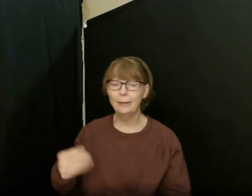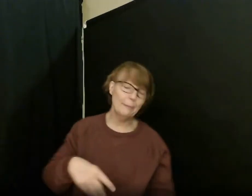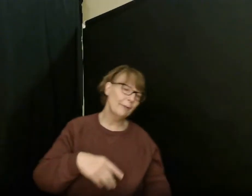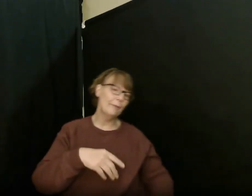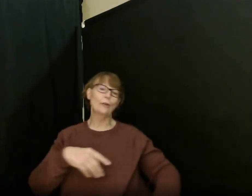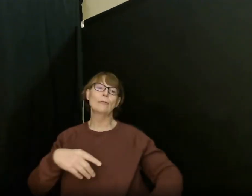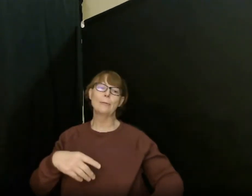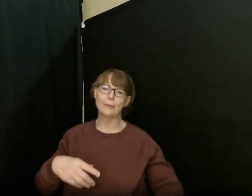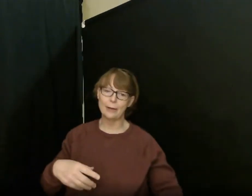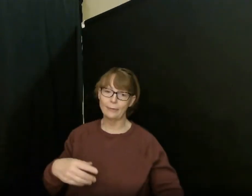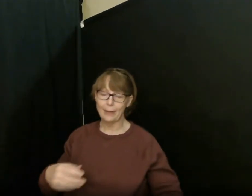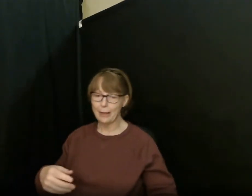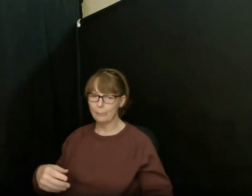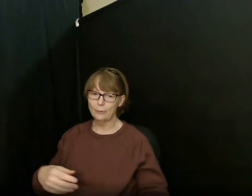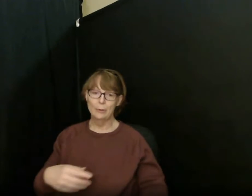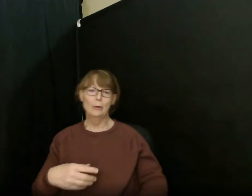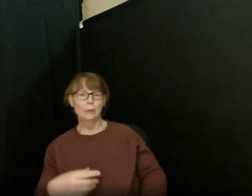me see if I can do it from the side, see if that helps.